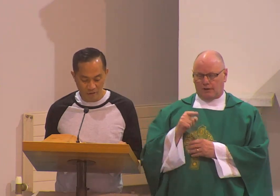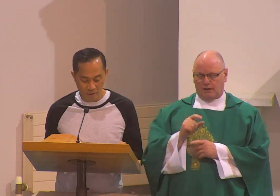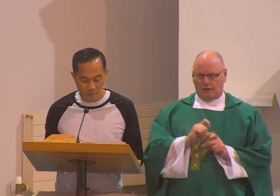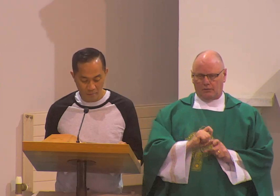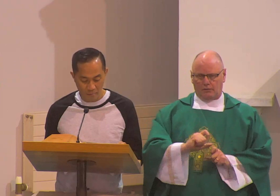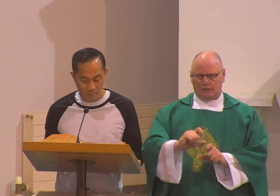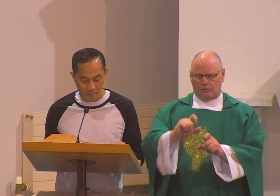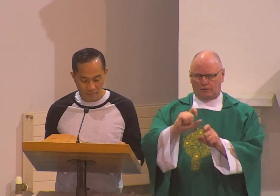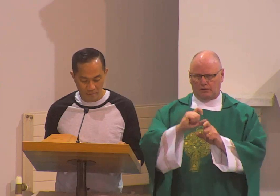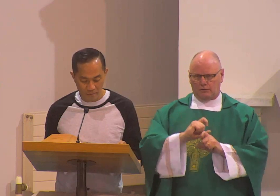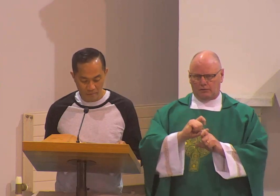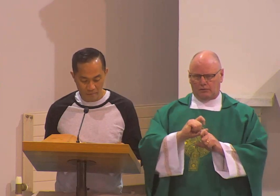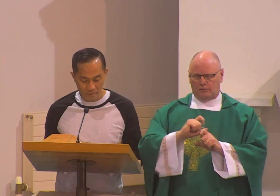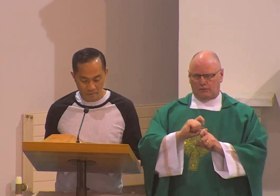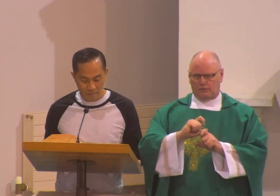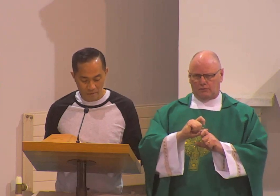forever.